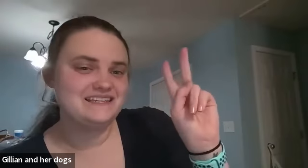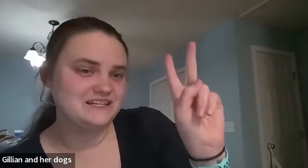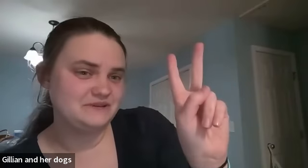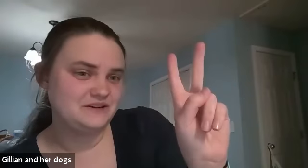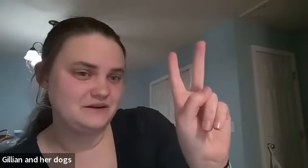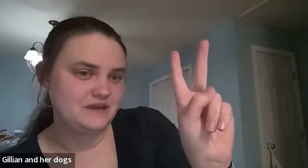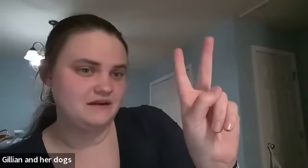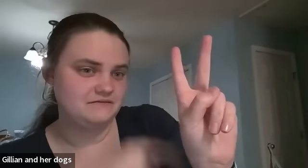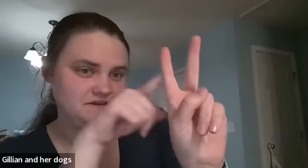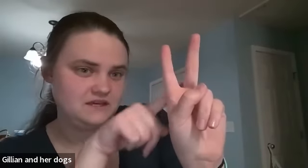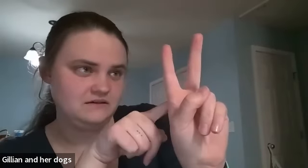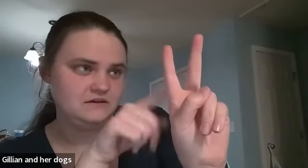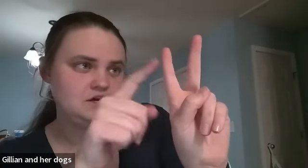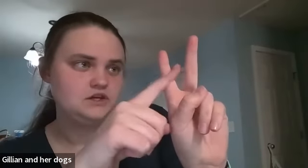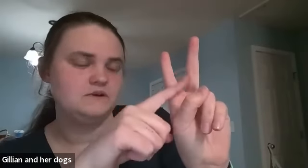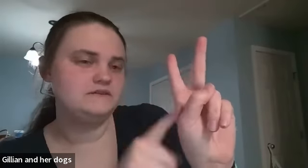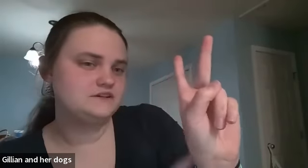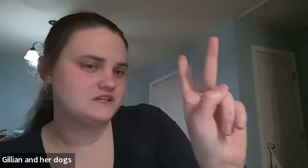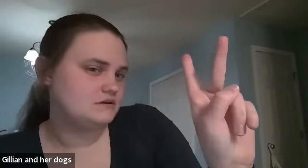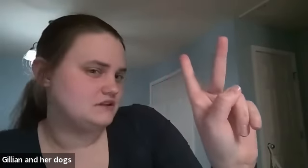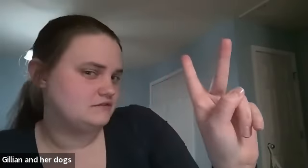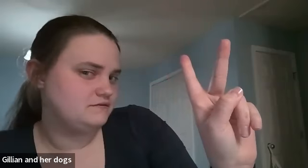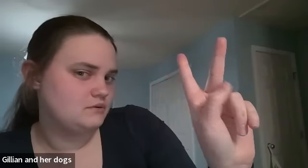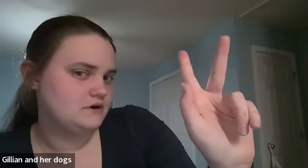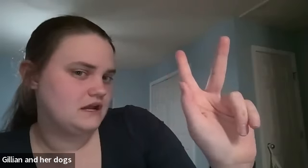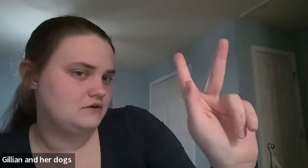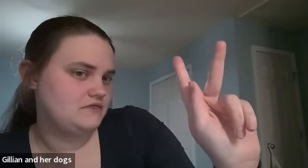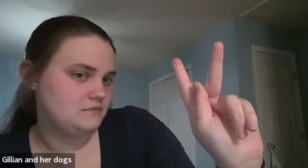is going to be, you're going to make a V. Your middle finger is going to go a little forward and your thumb goes